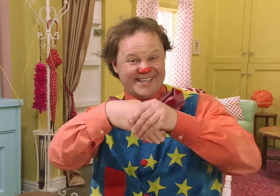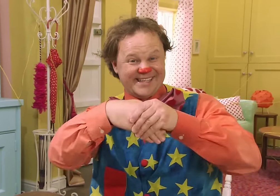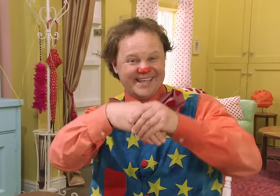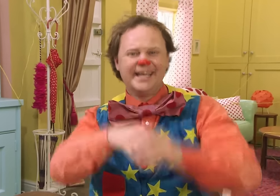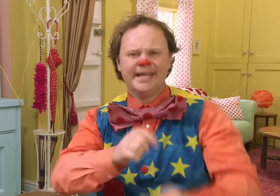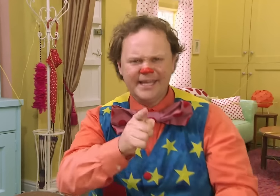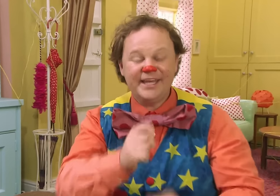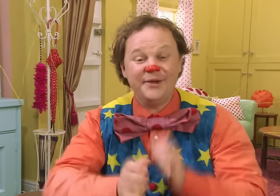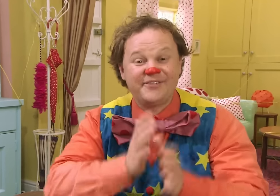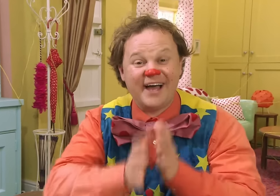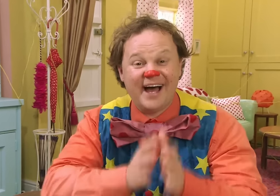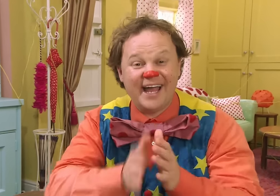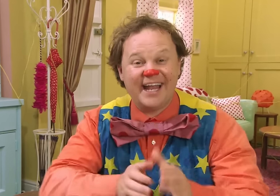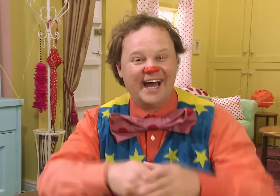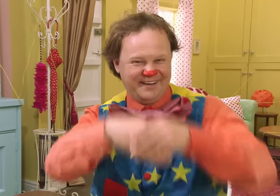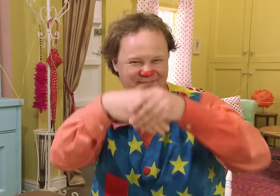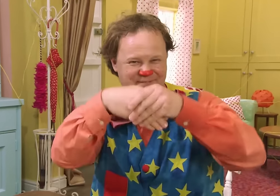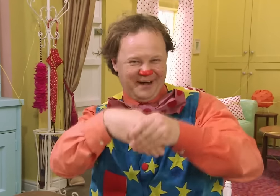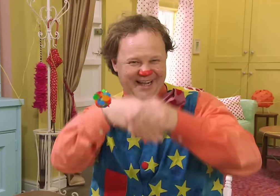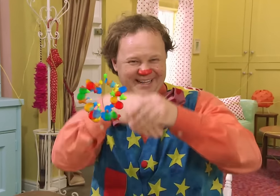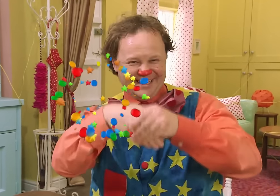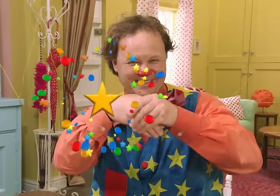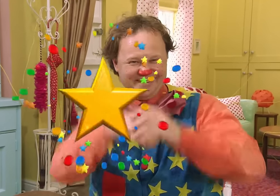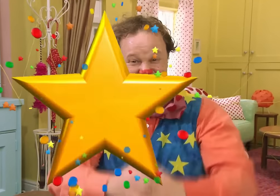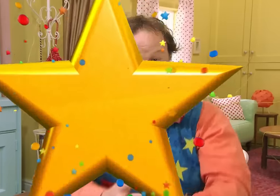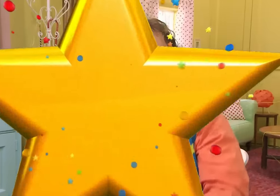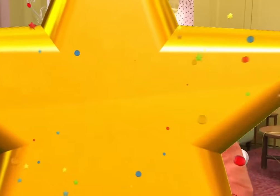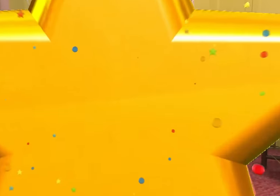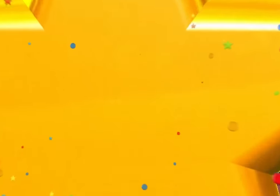Friends! You sign friends.